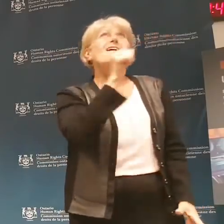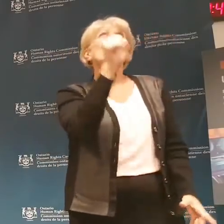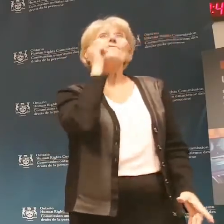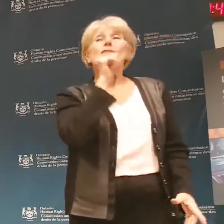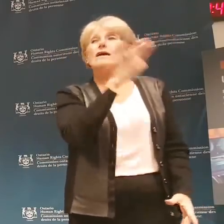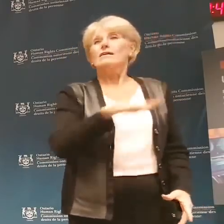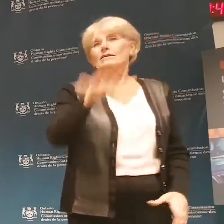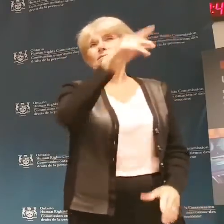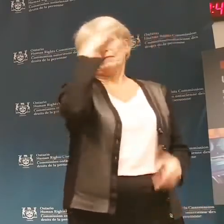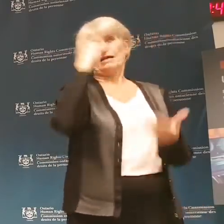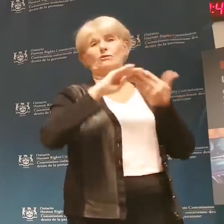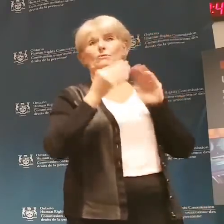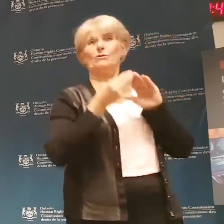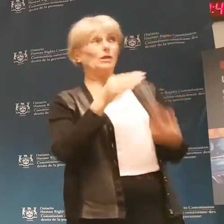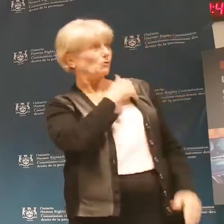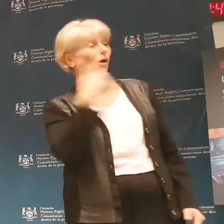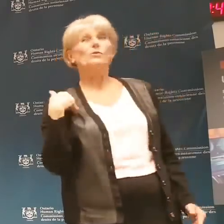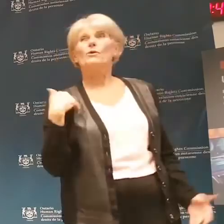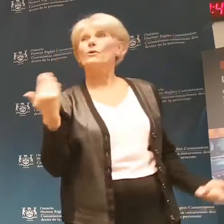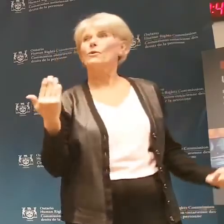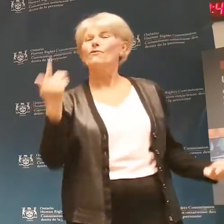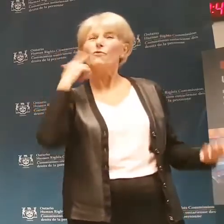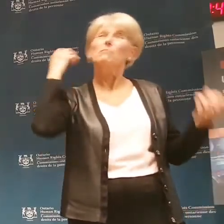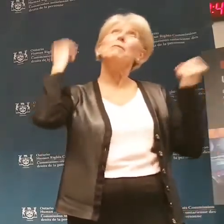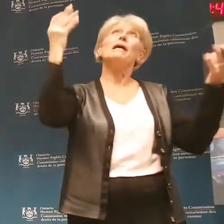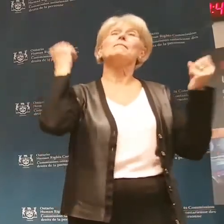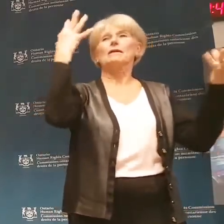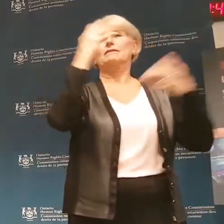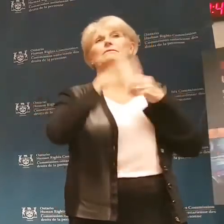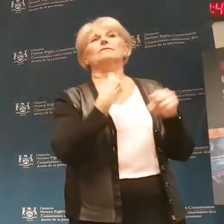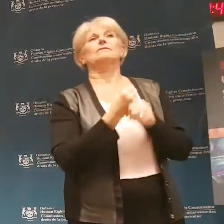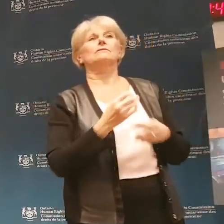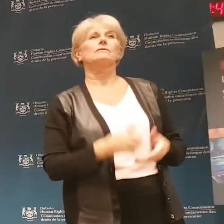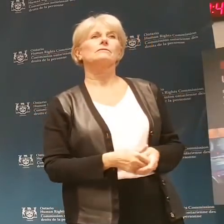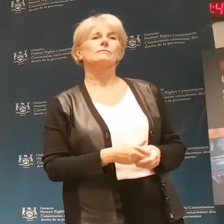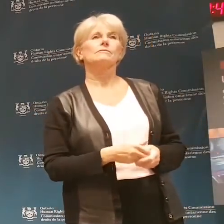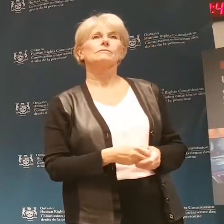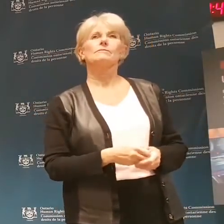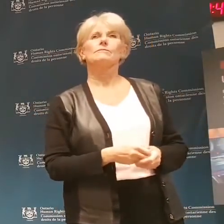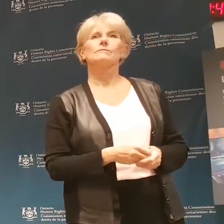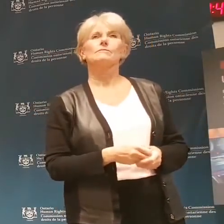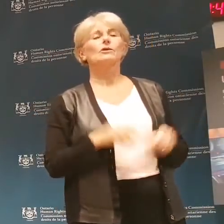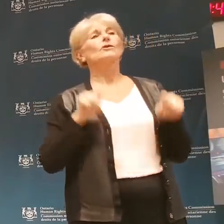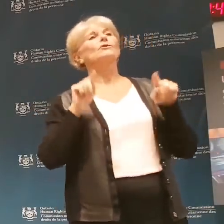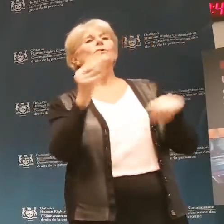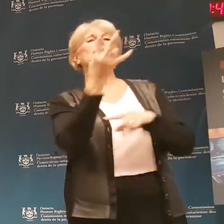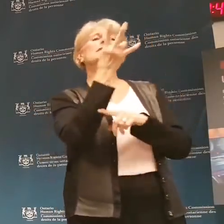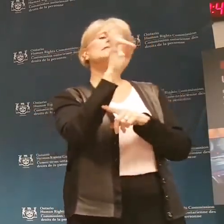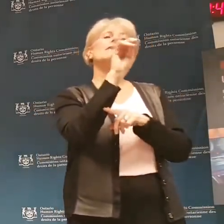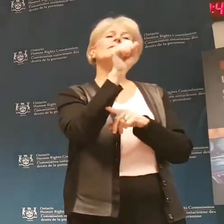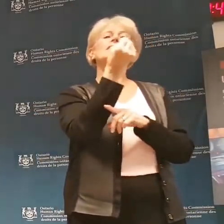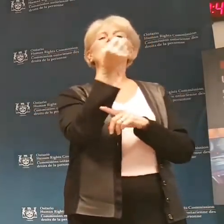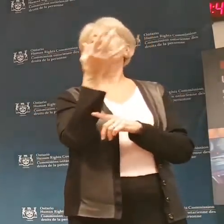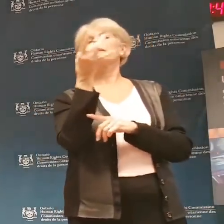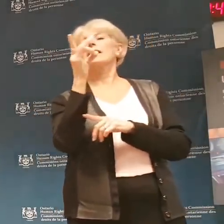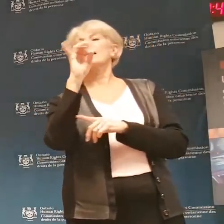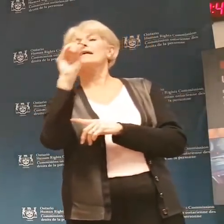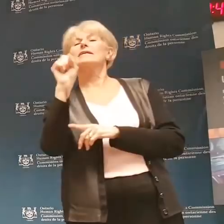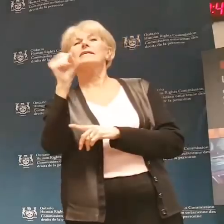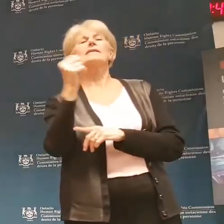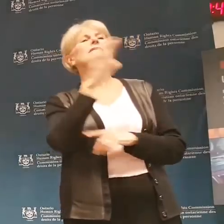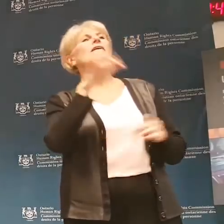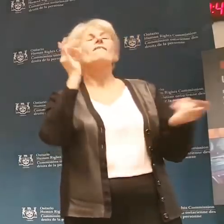black community in Toronto for decades. During the 70s and 80s, the